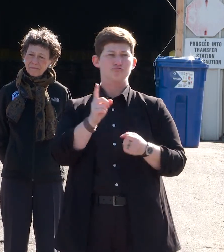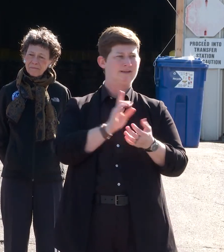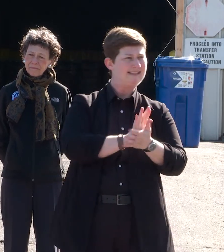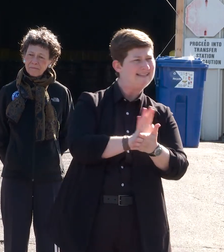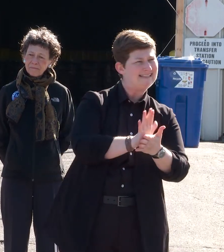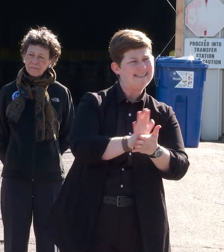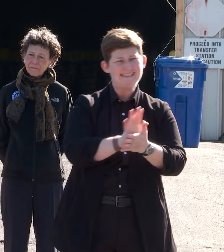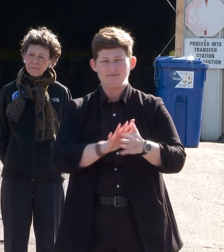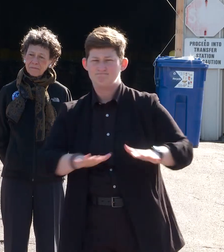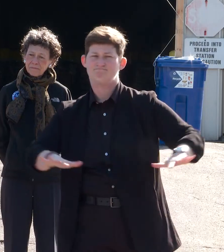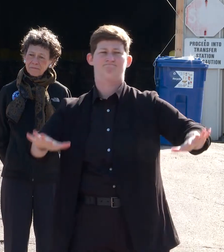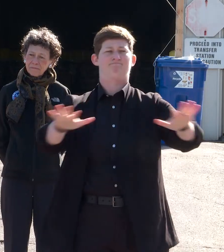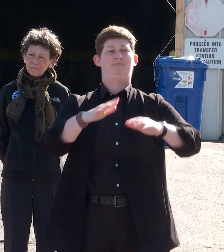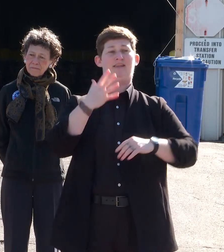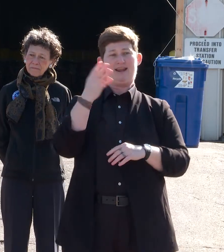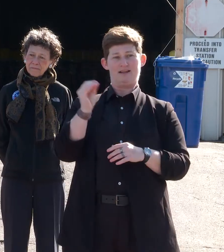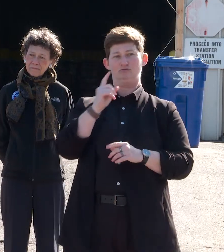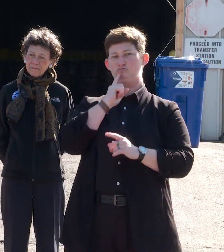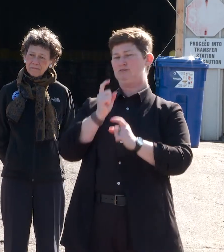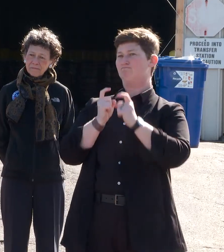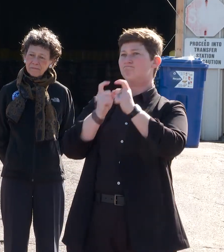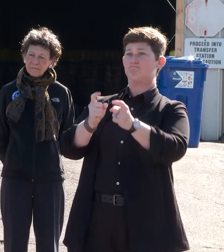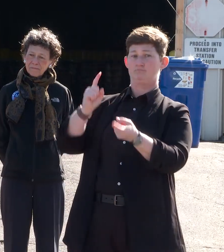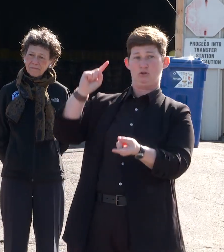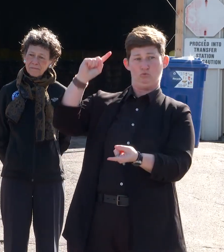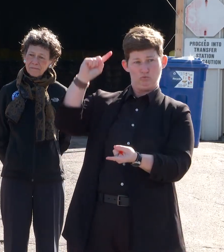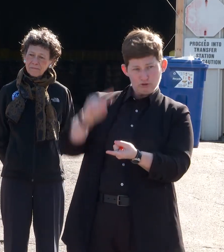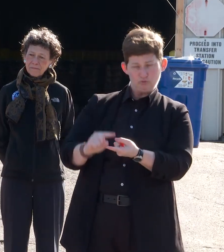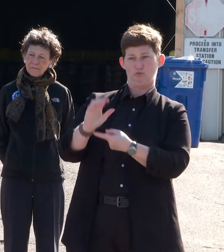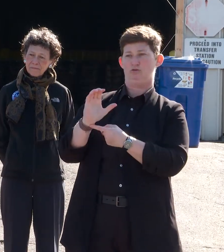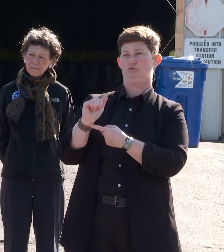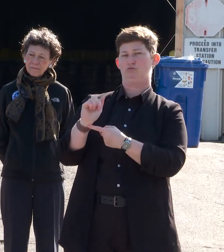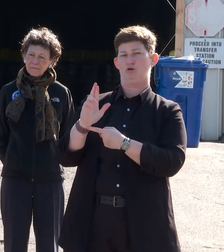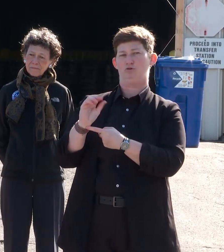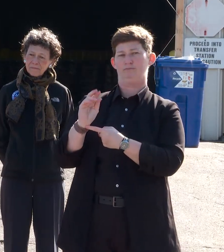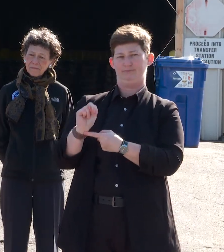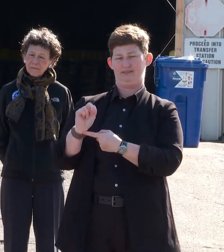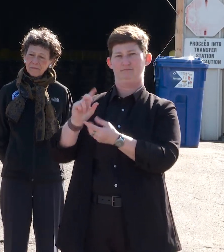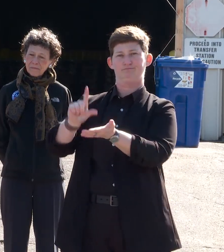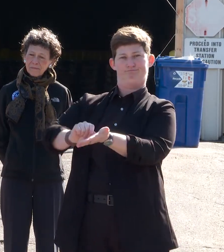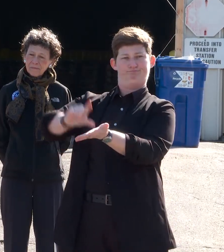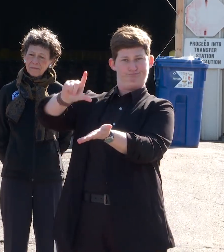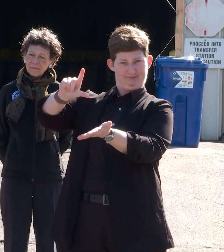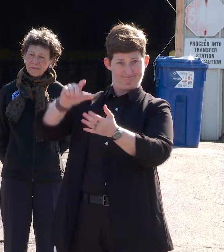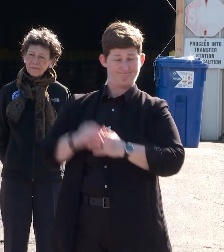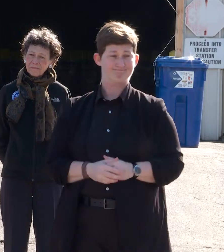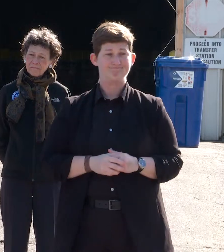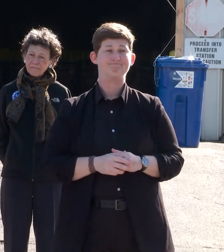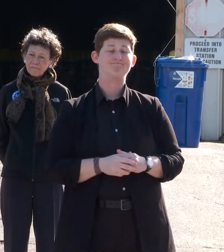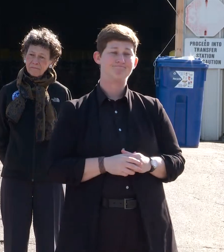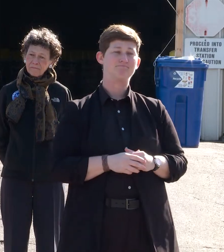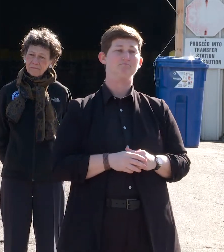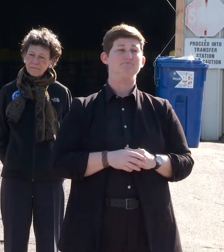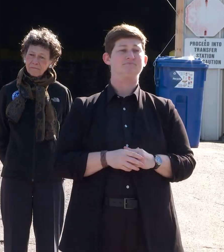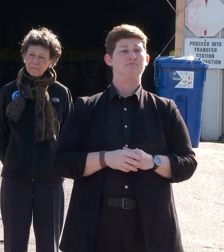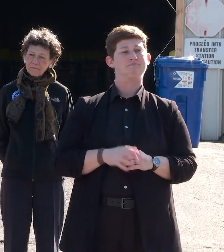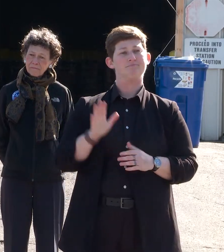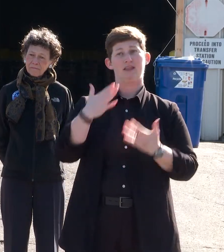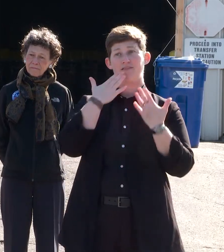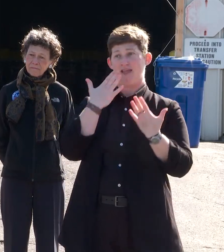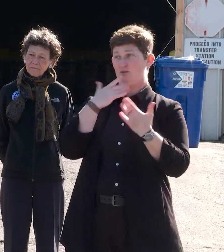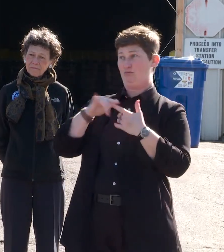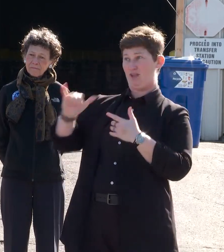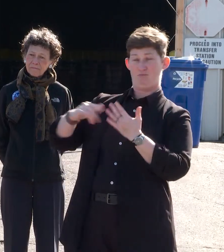significantly contribute to reducing our carbon footprint. Thanks to the SWIFR program, the City of